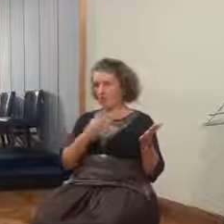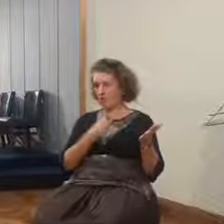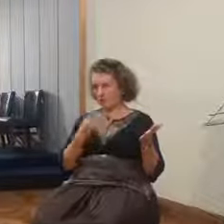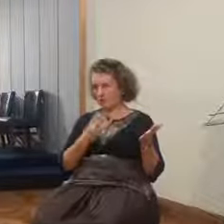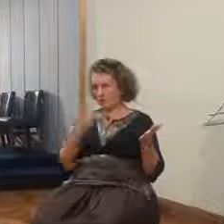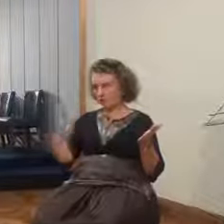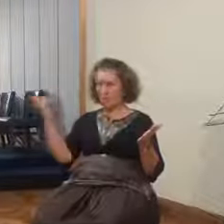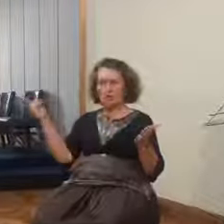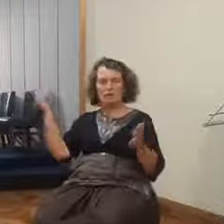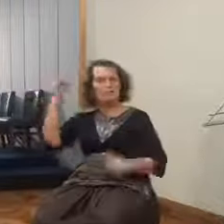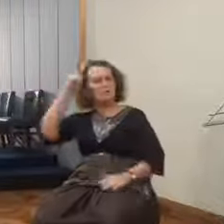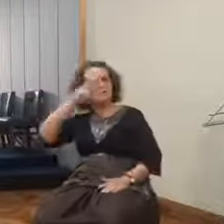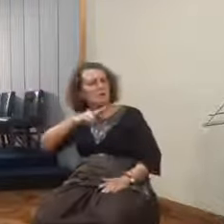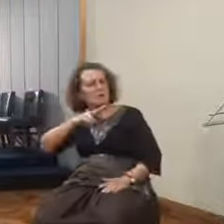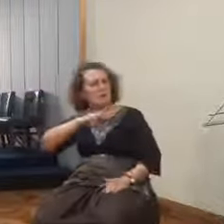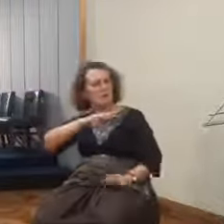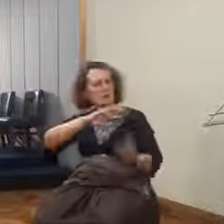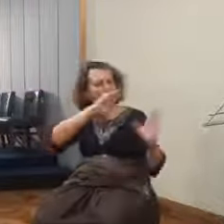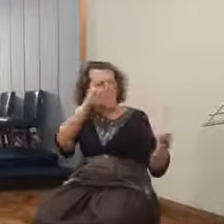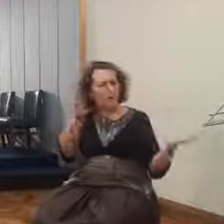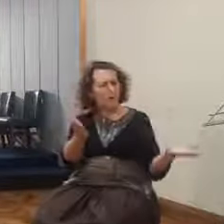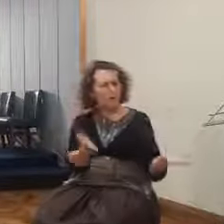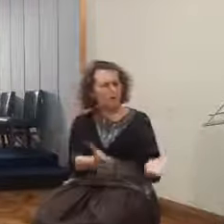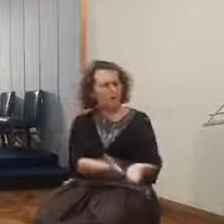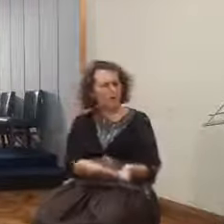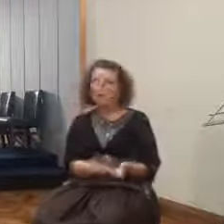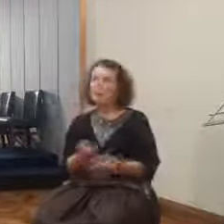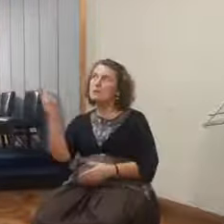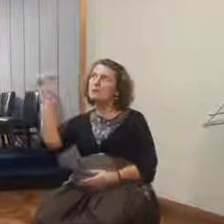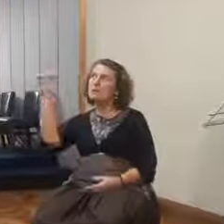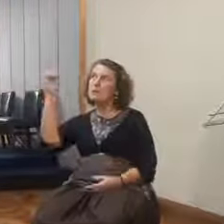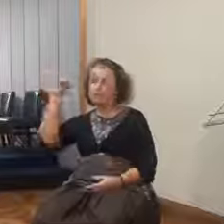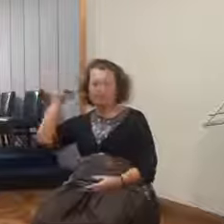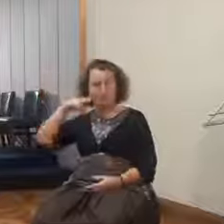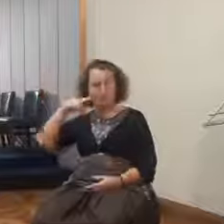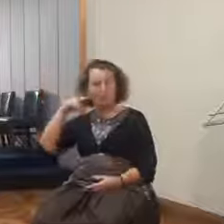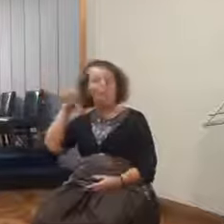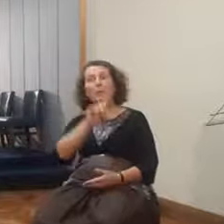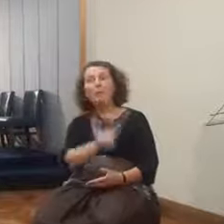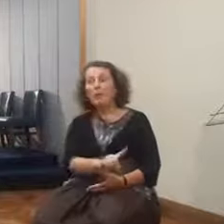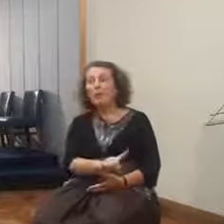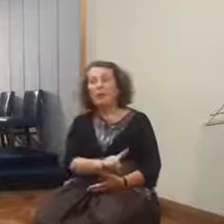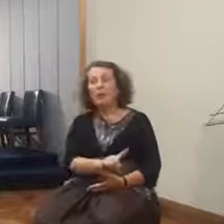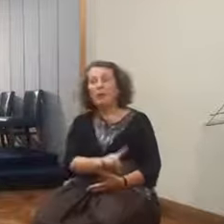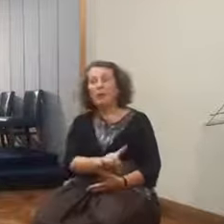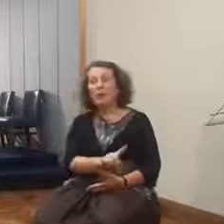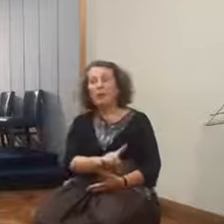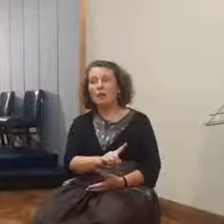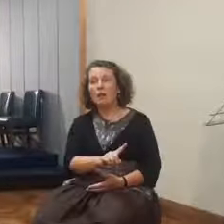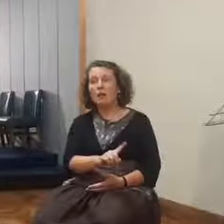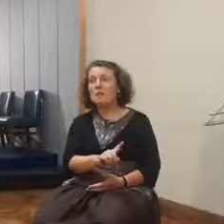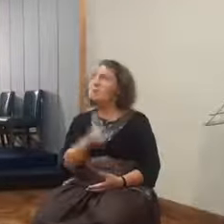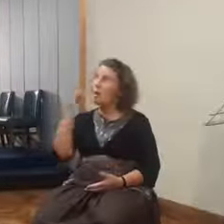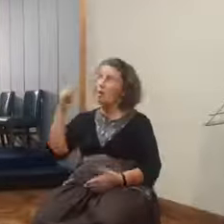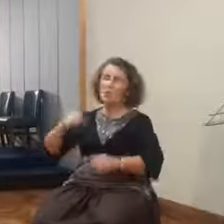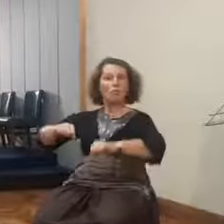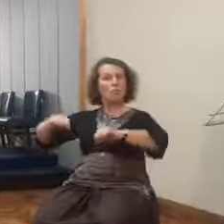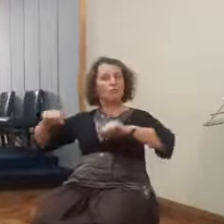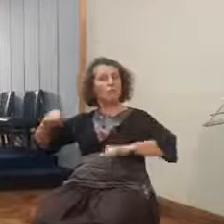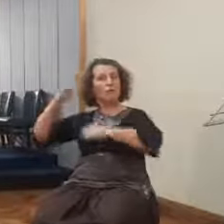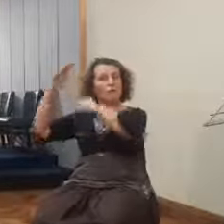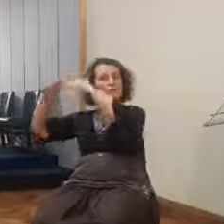The Lord's interest as he looks upon us is mankind. He looks from heaven, the place of his habitation, his throne,